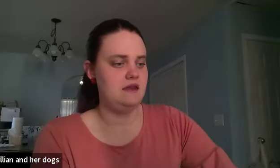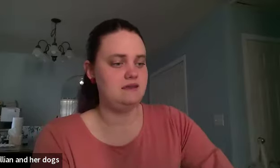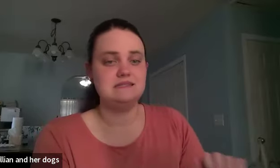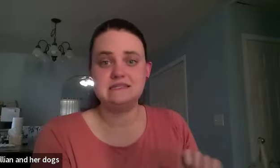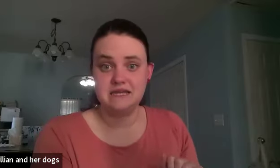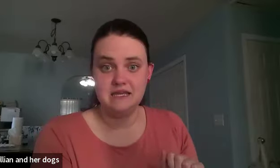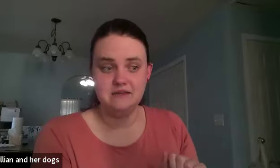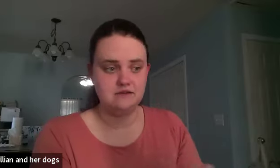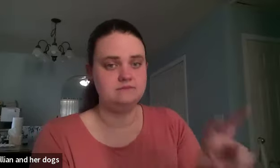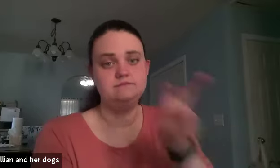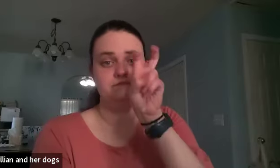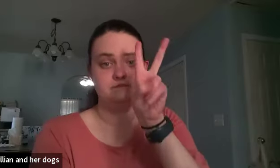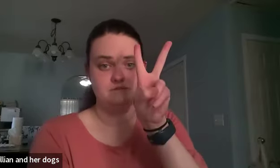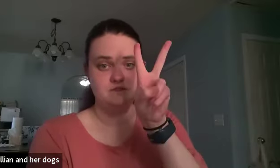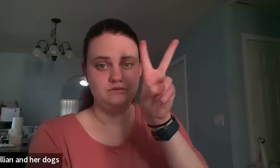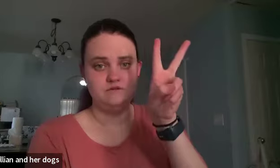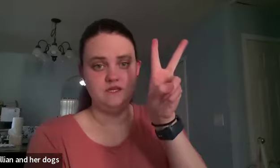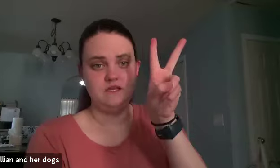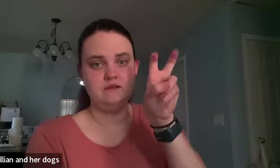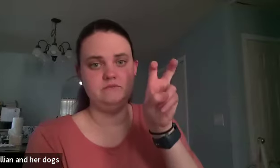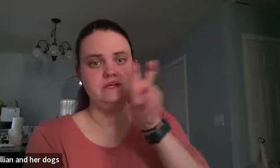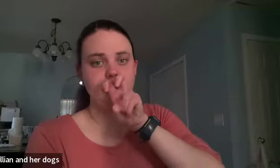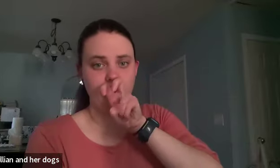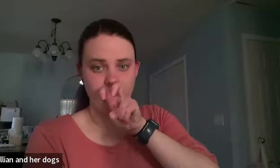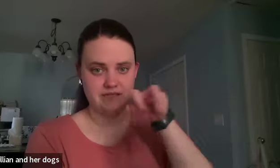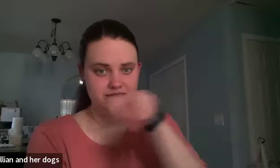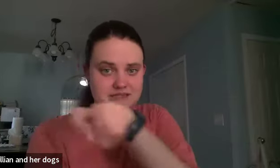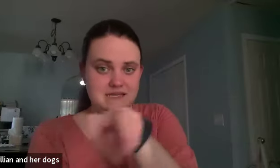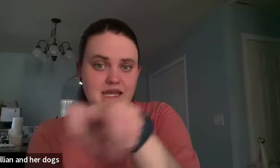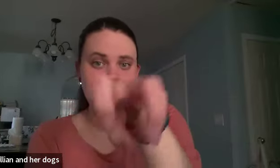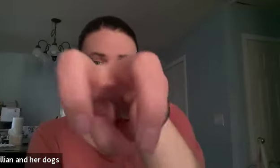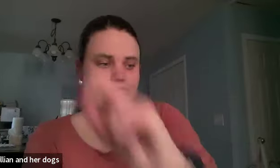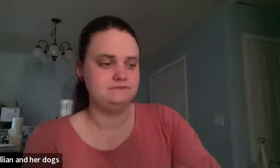then snake. So it's V, then snake.